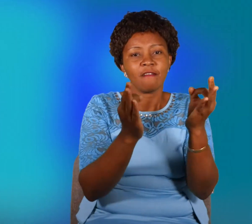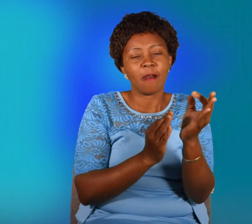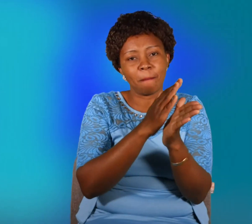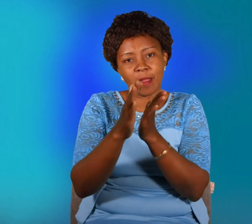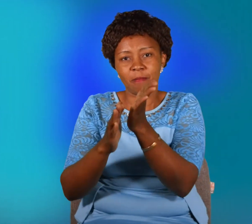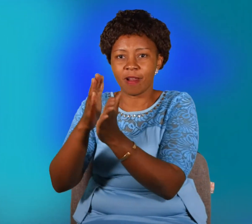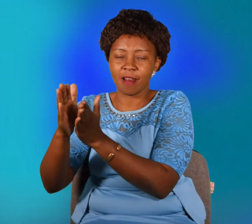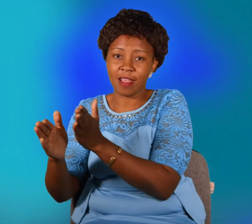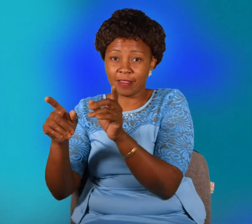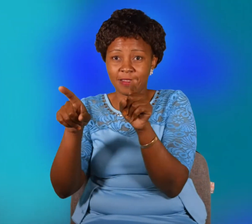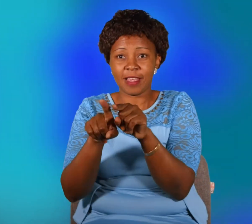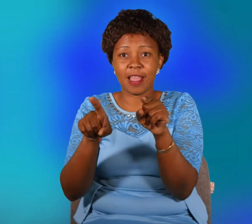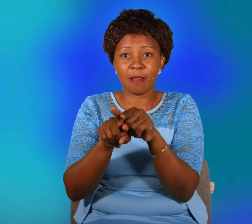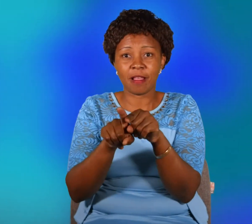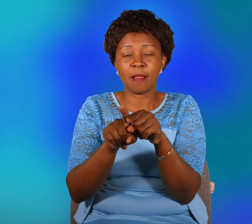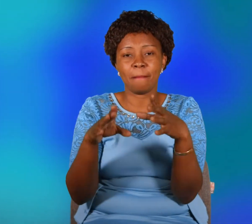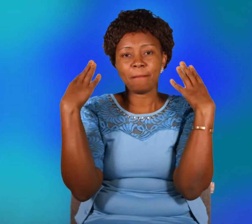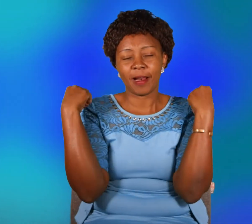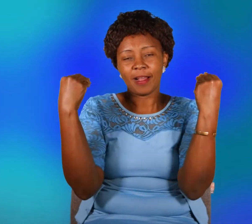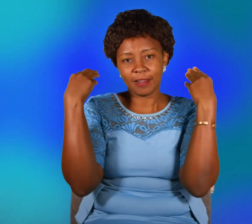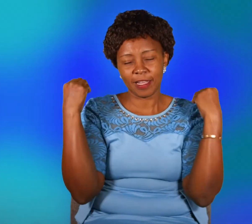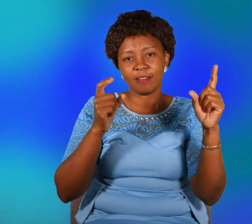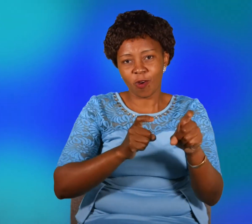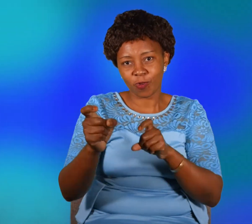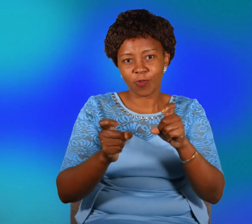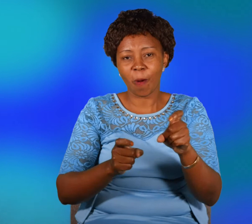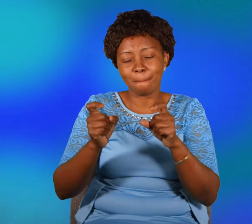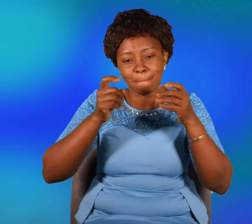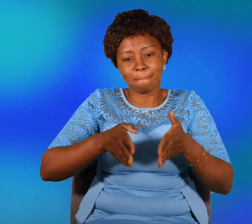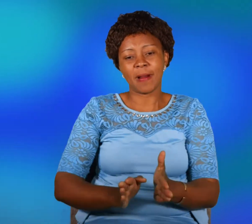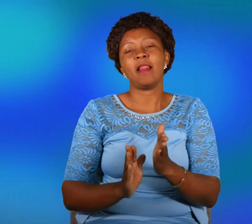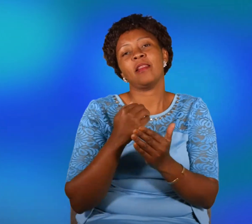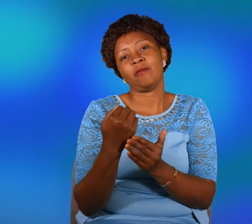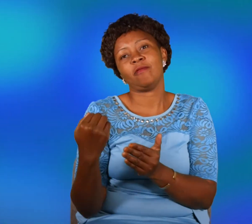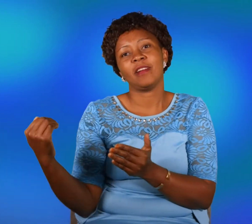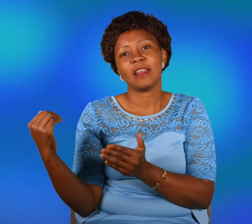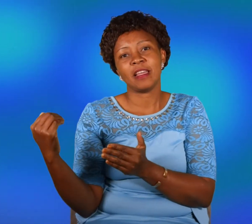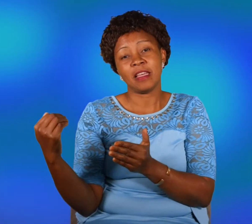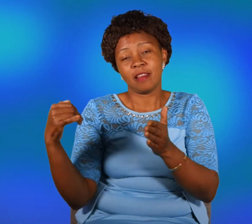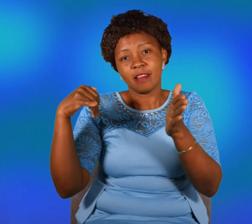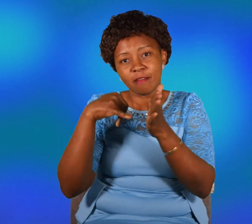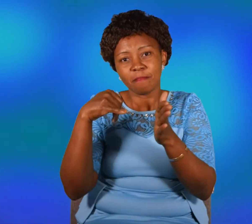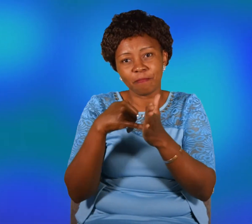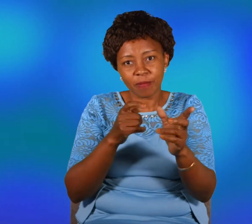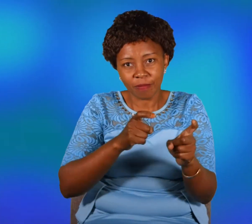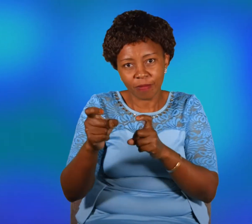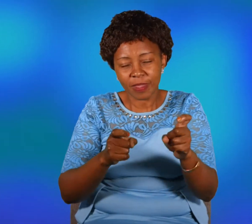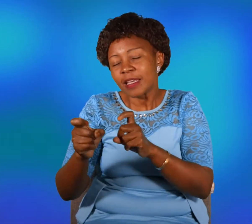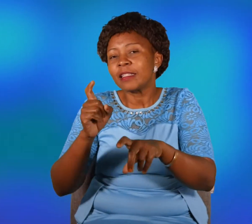Family planning refers to the practice of controlling the birth of children. It involves controlling the time